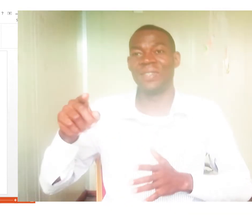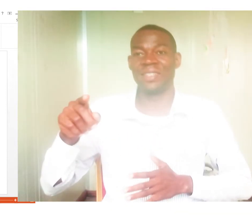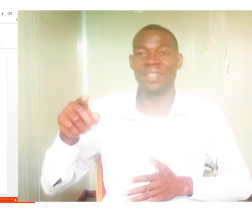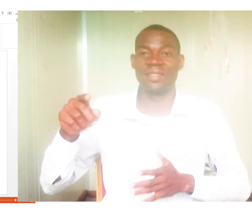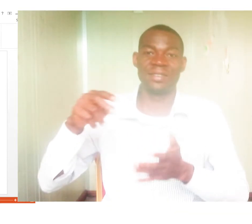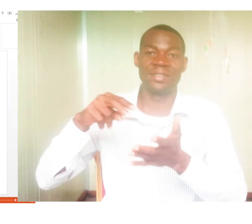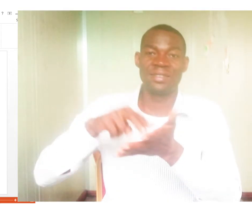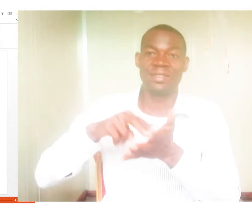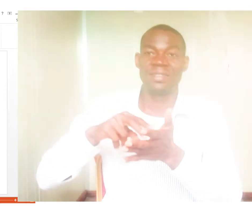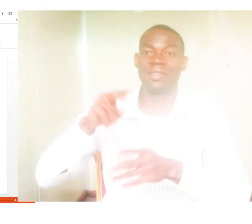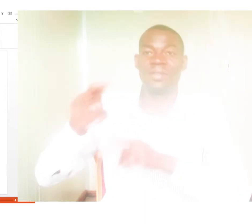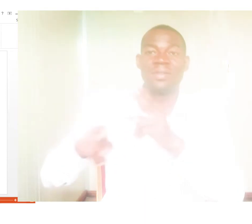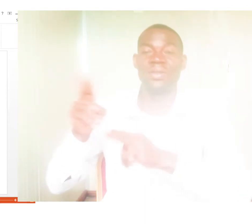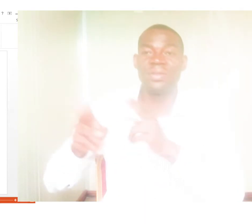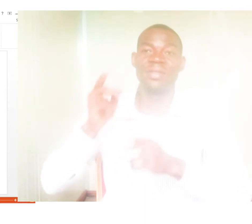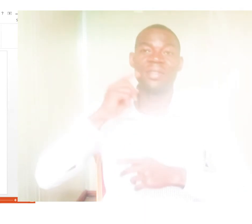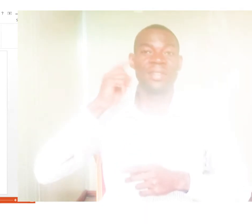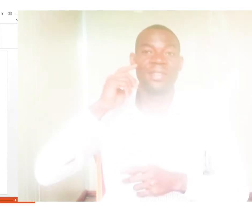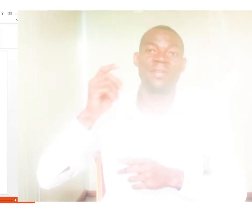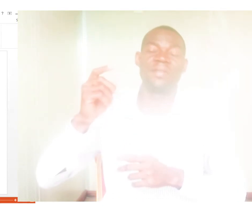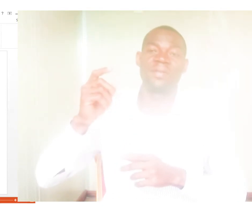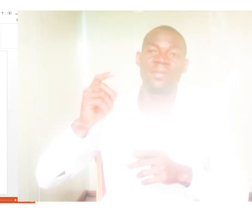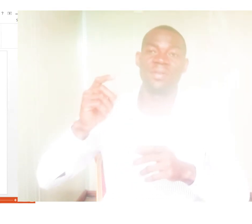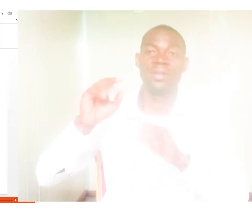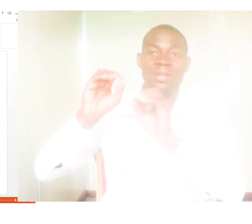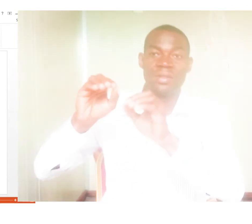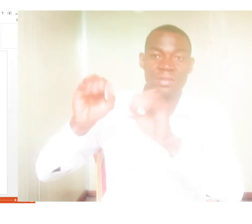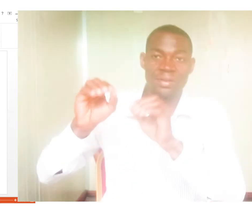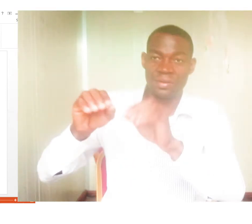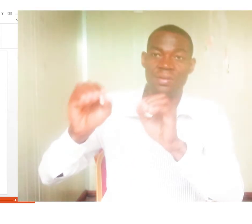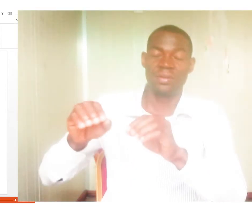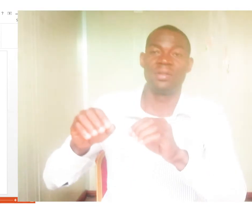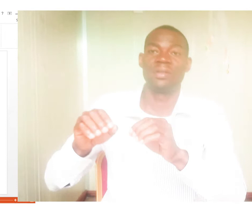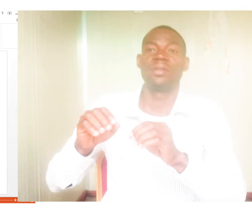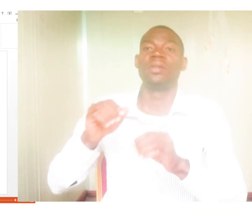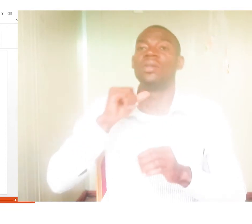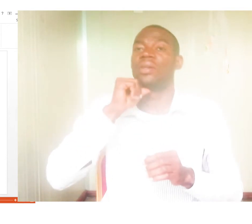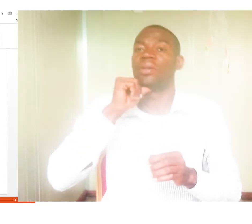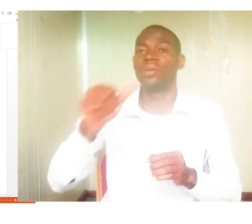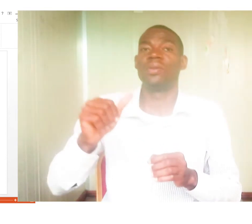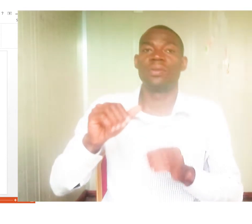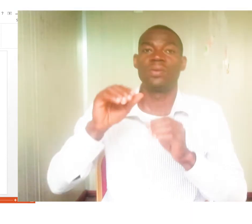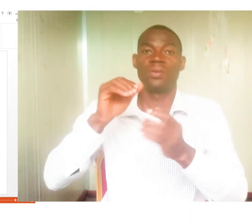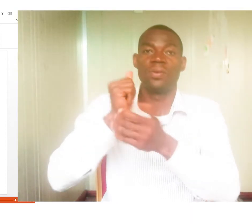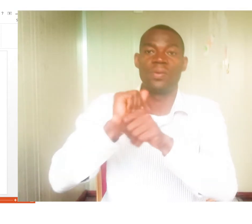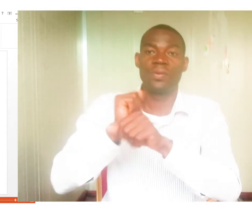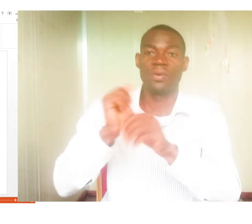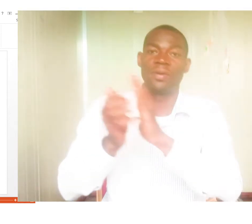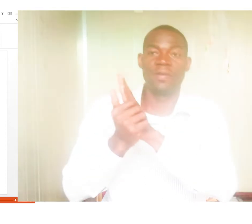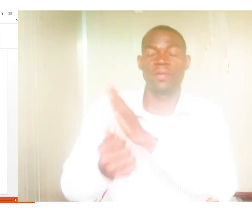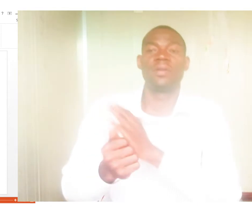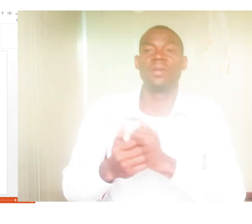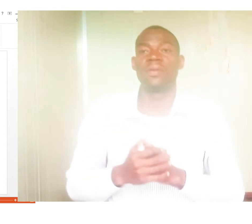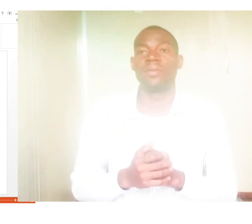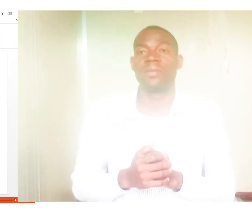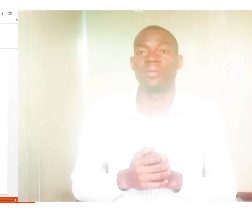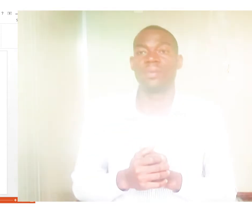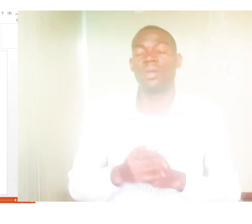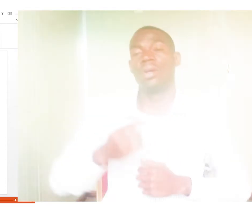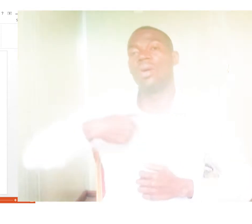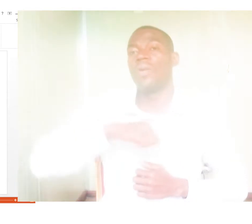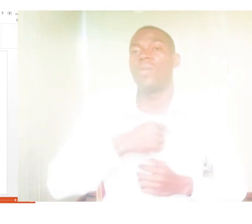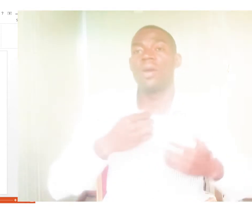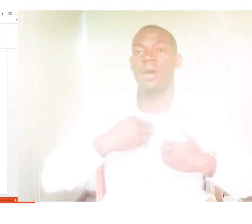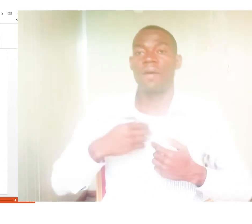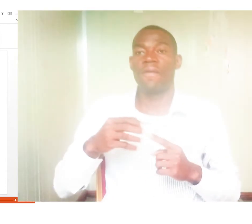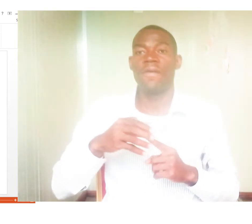methods, which does not work effectively. We have few schools, special schools